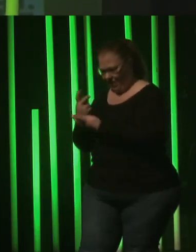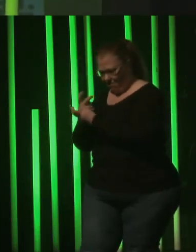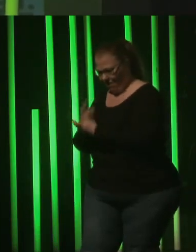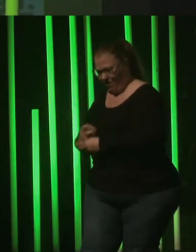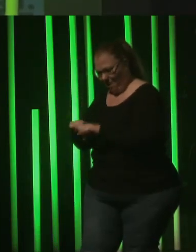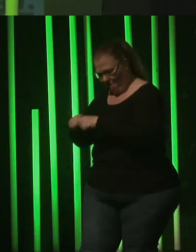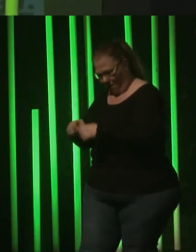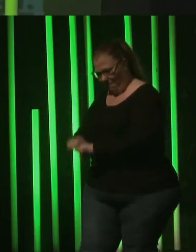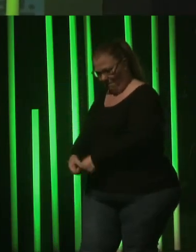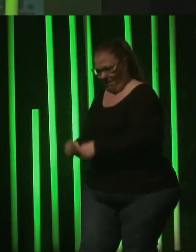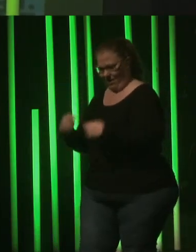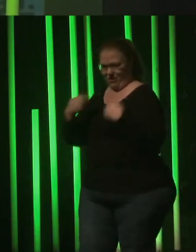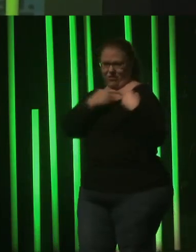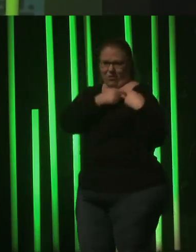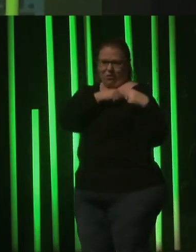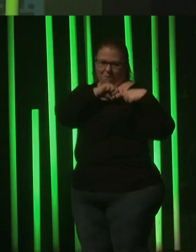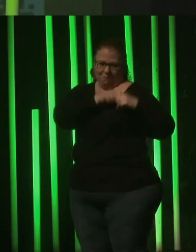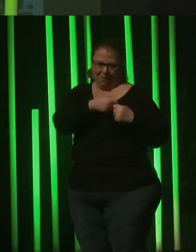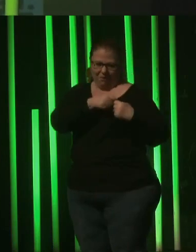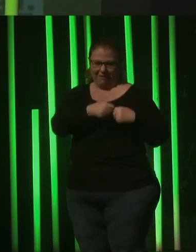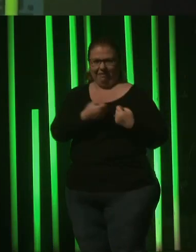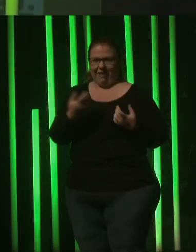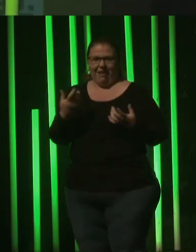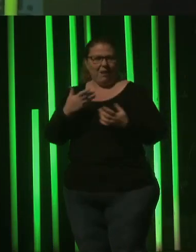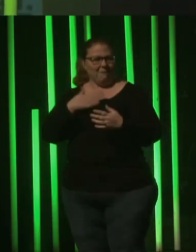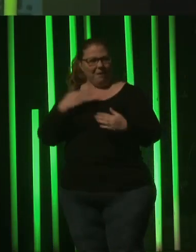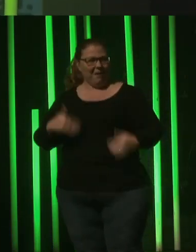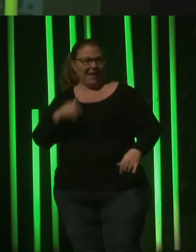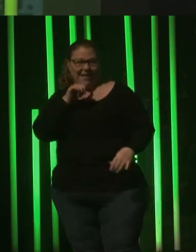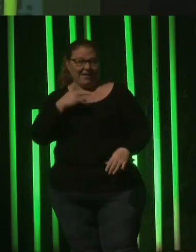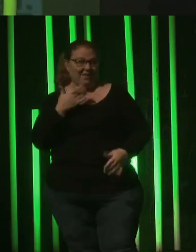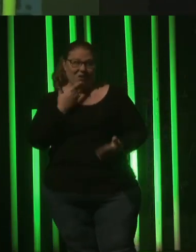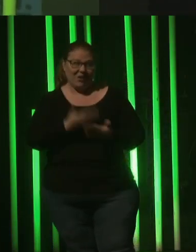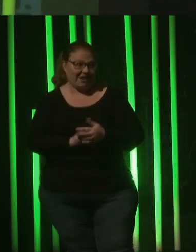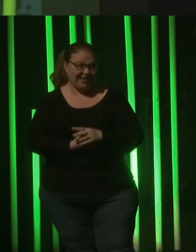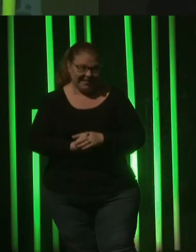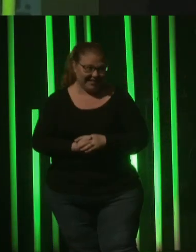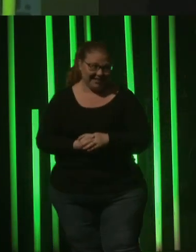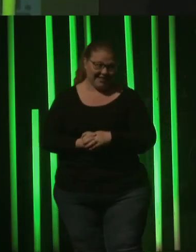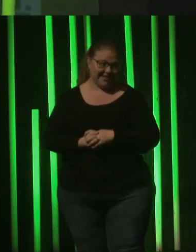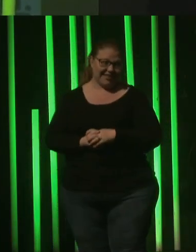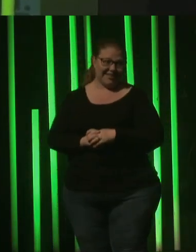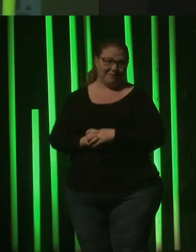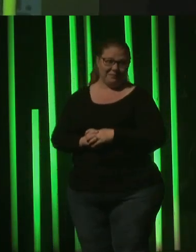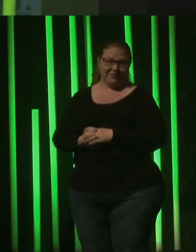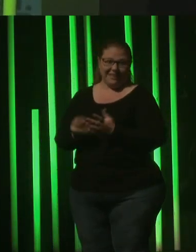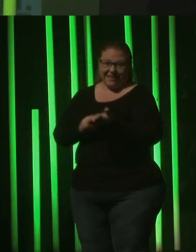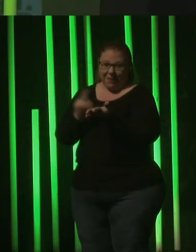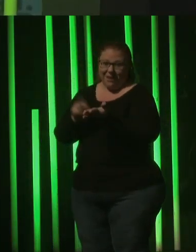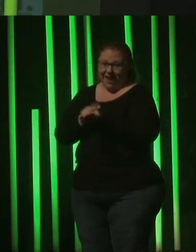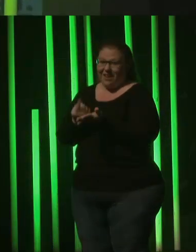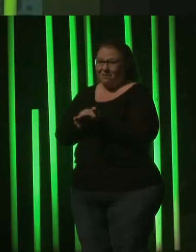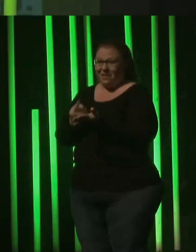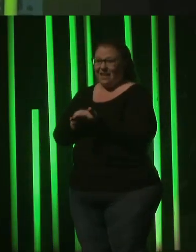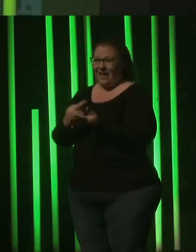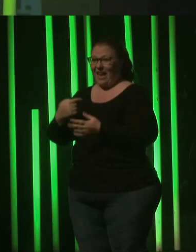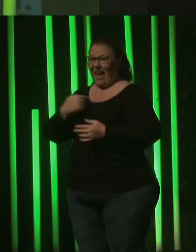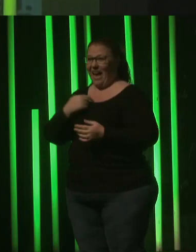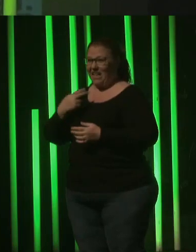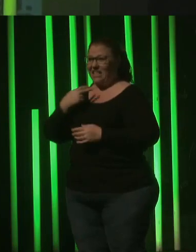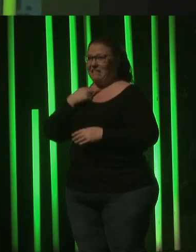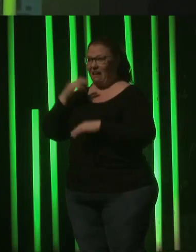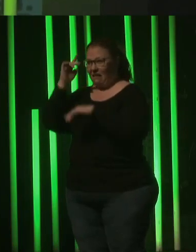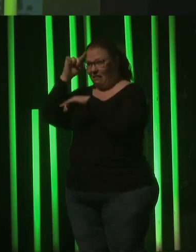broken arm, broken shoulder. And my body doesn't feel good. And sometimes I can get stuck in my